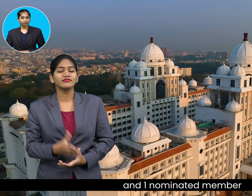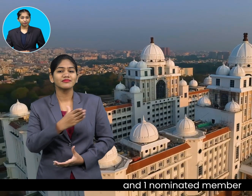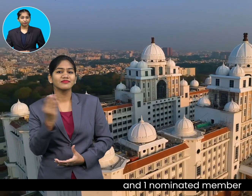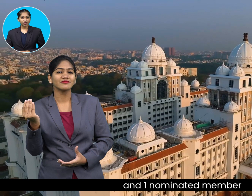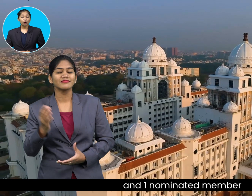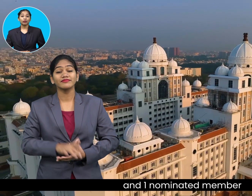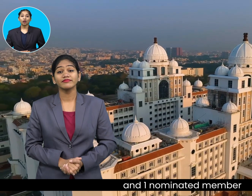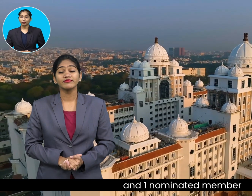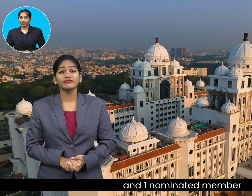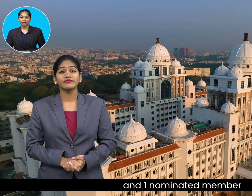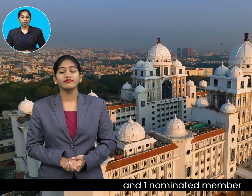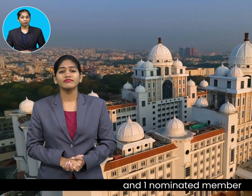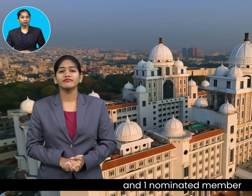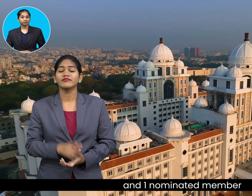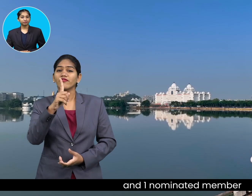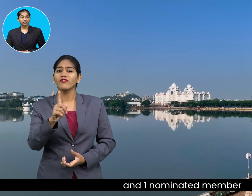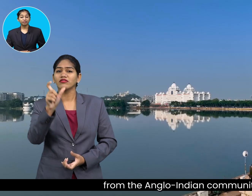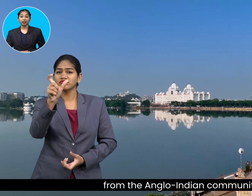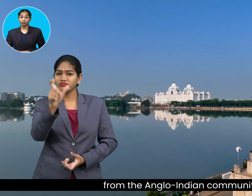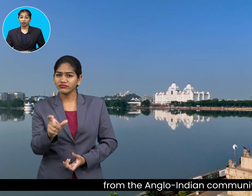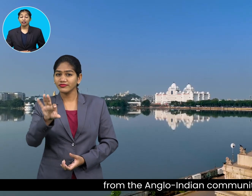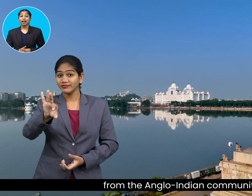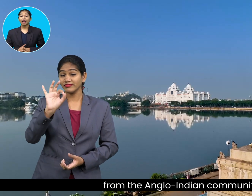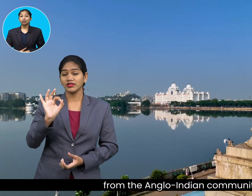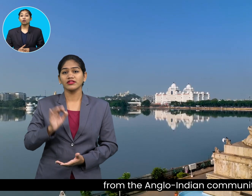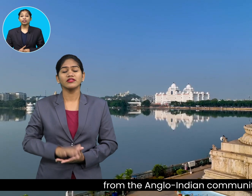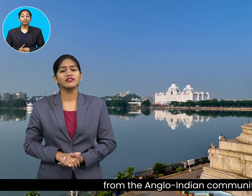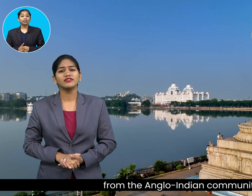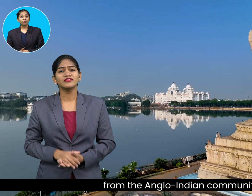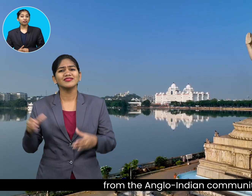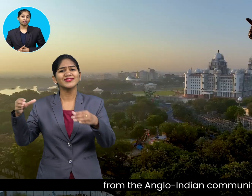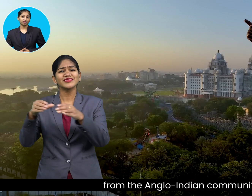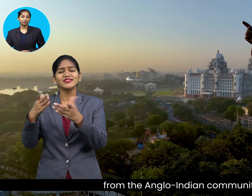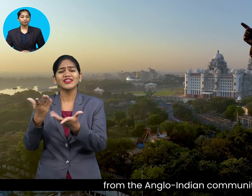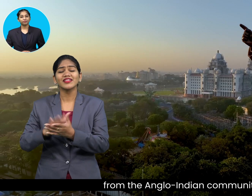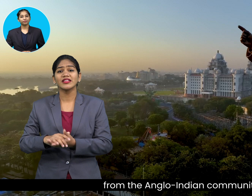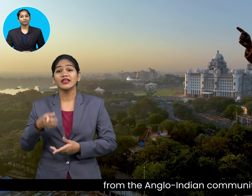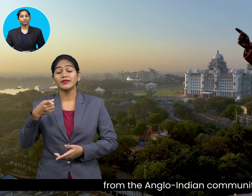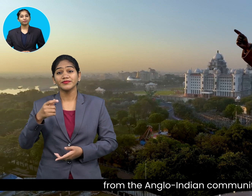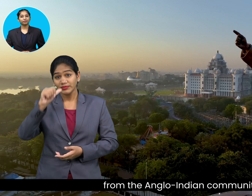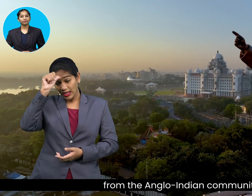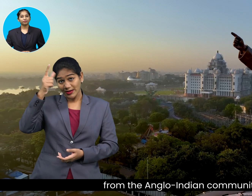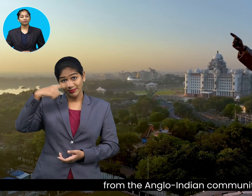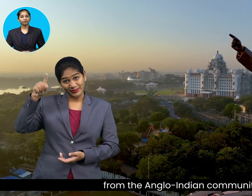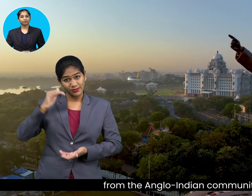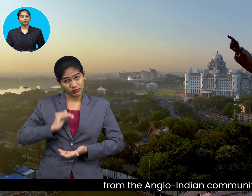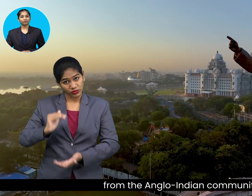and one nominated member from the Anglo-Indian community.